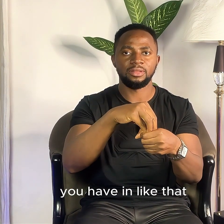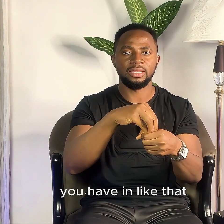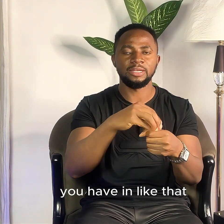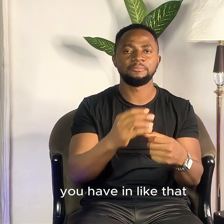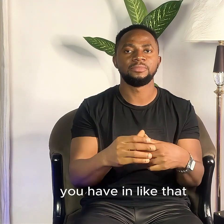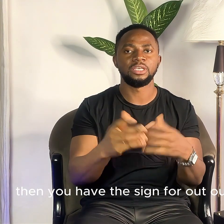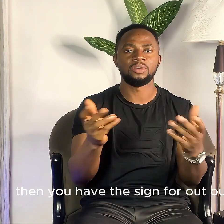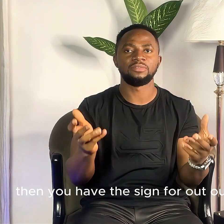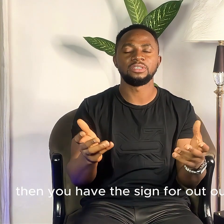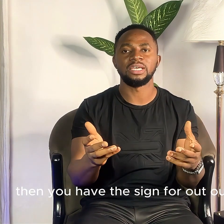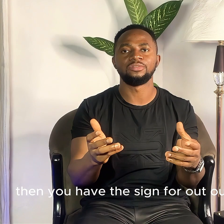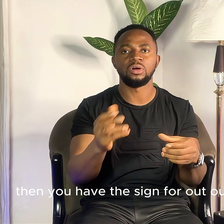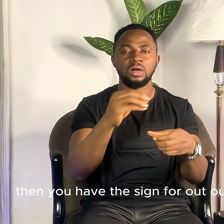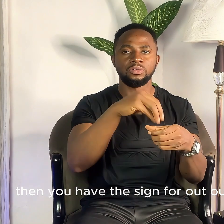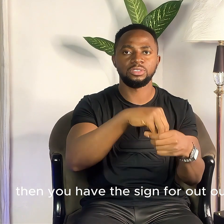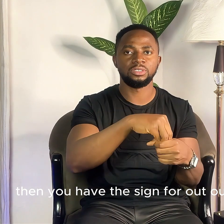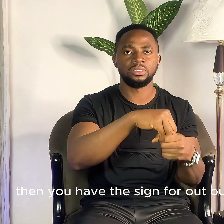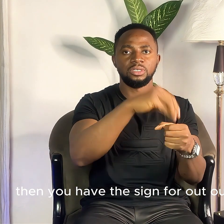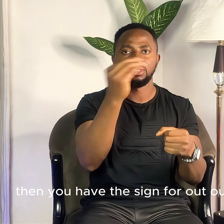that, and you have the sign for out.